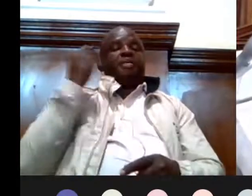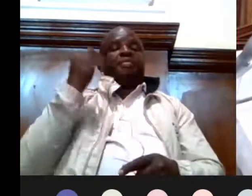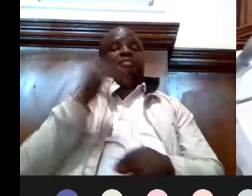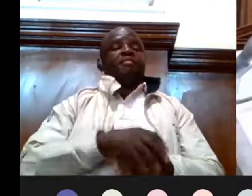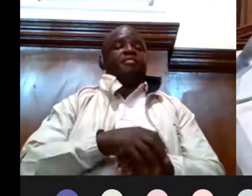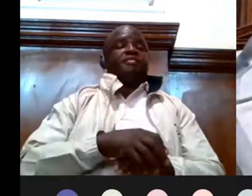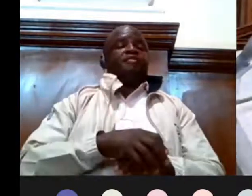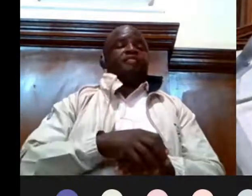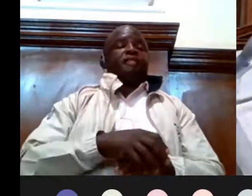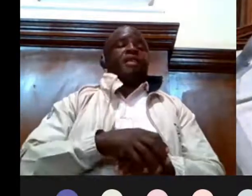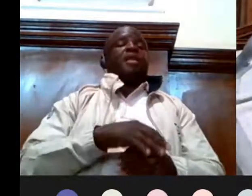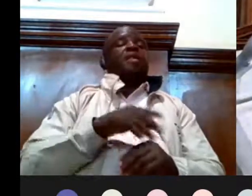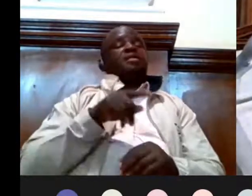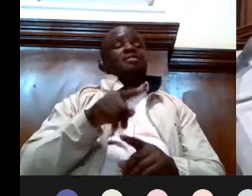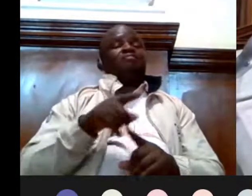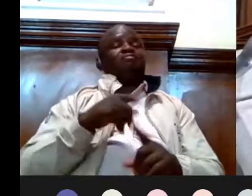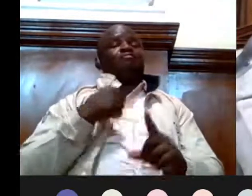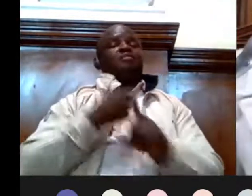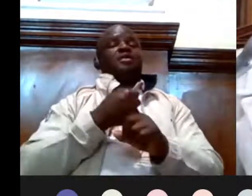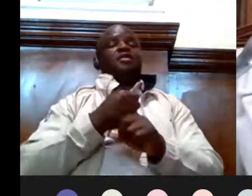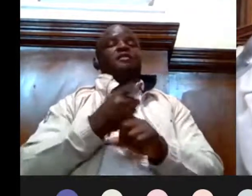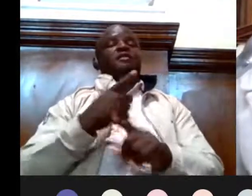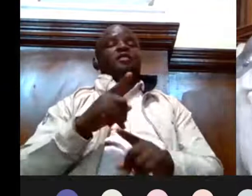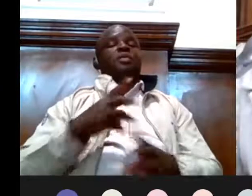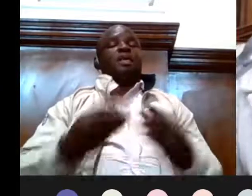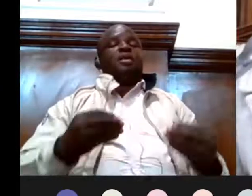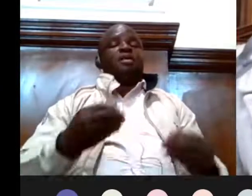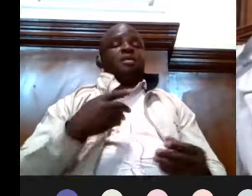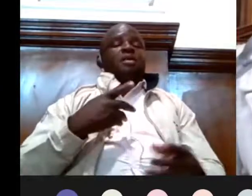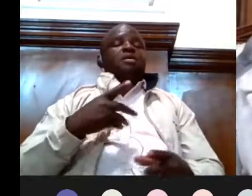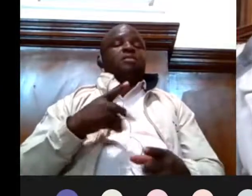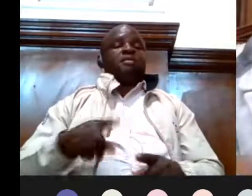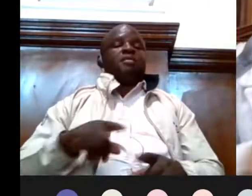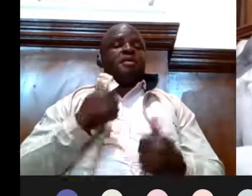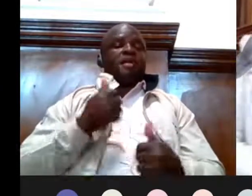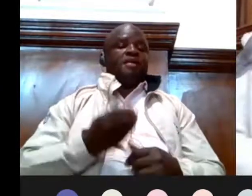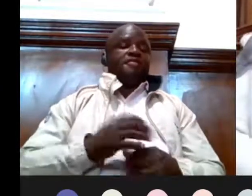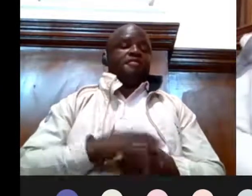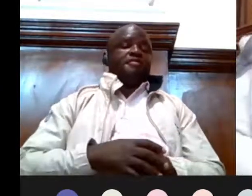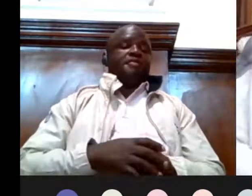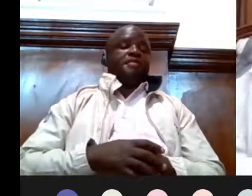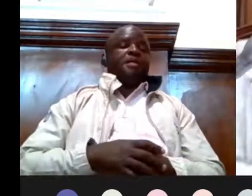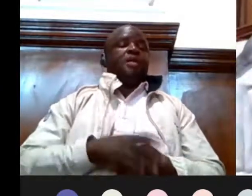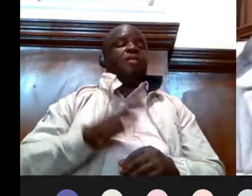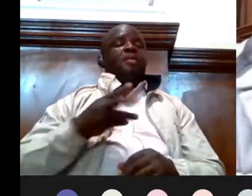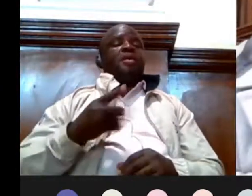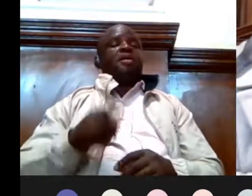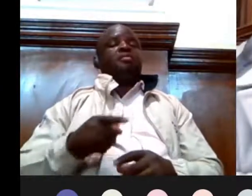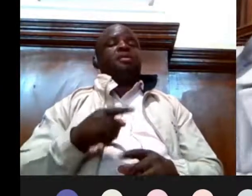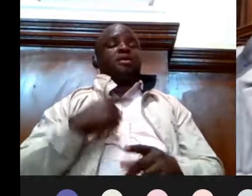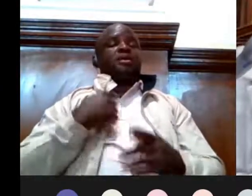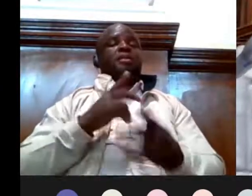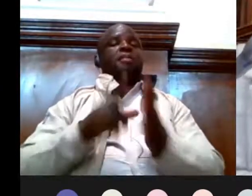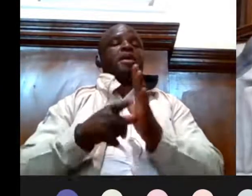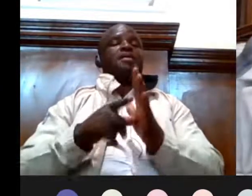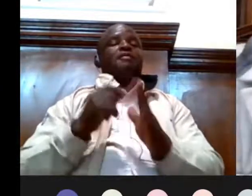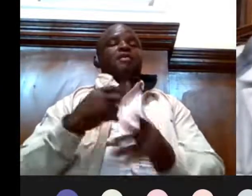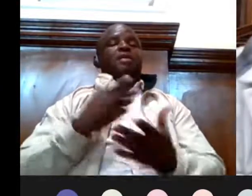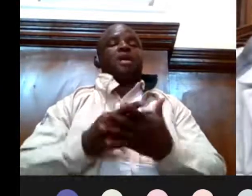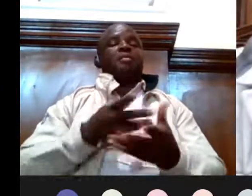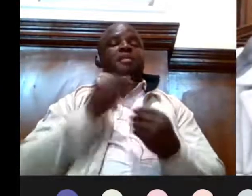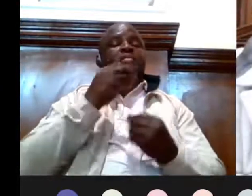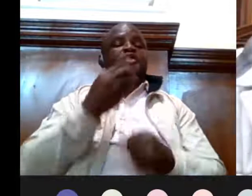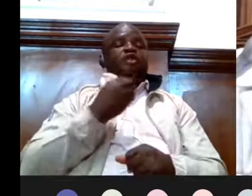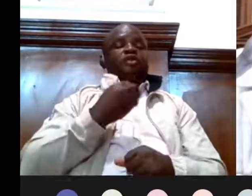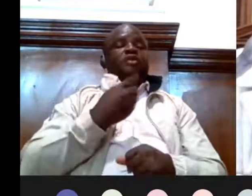daily, just for them and their children to survive. The women who every day must make a plan to get food